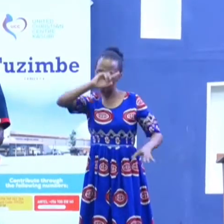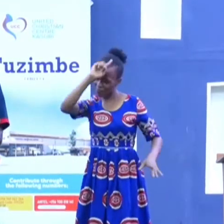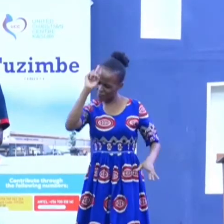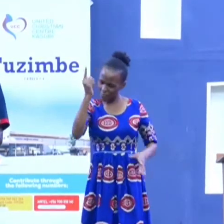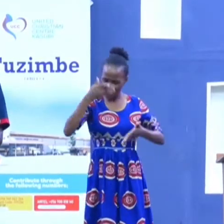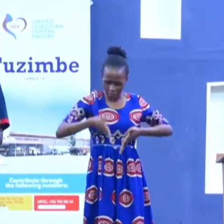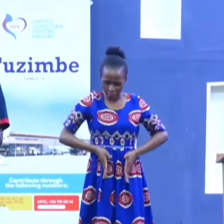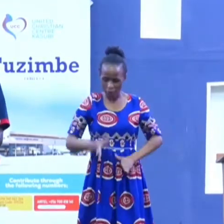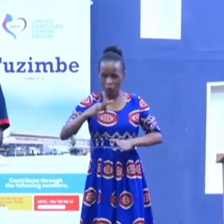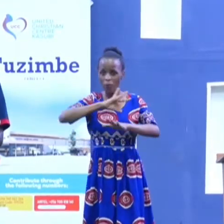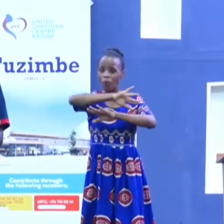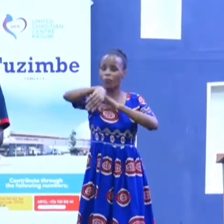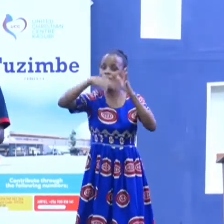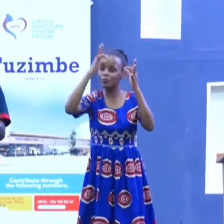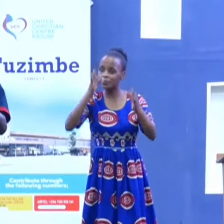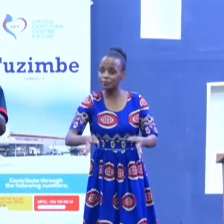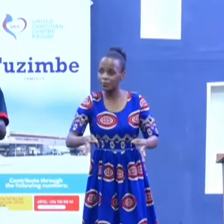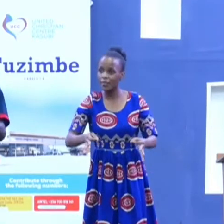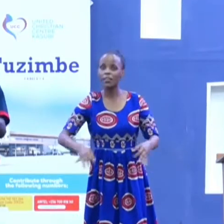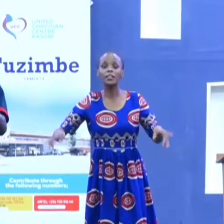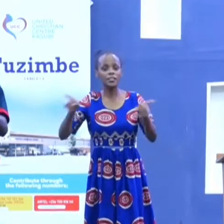And he is before all things.